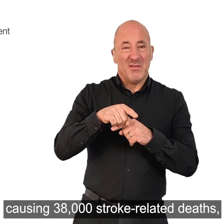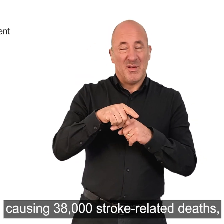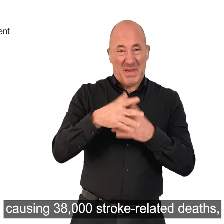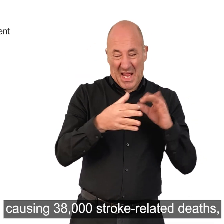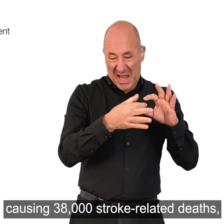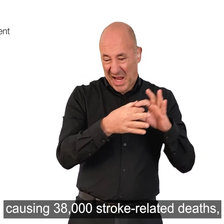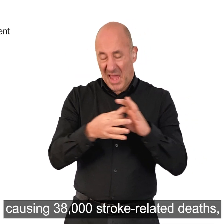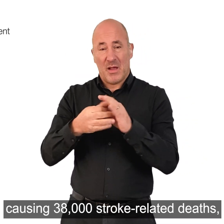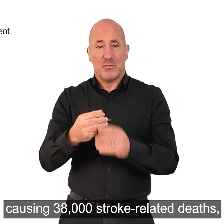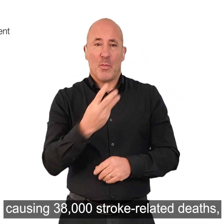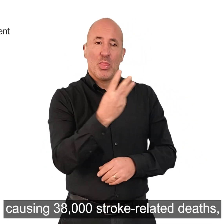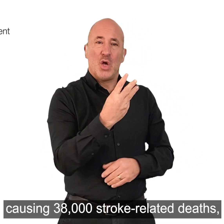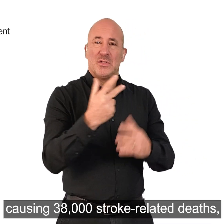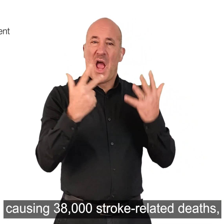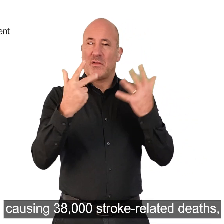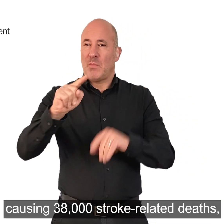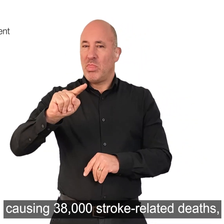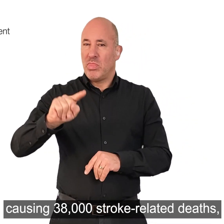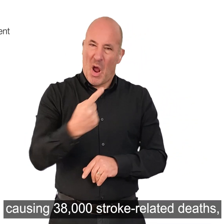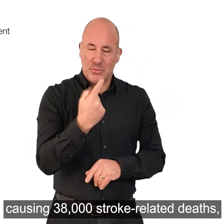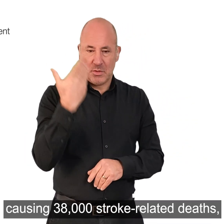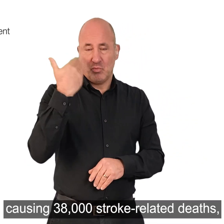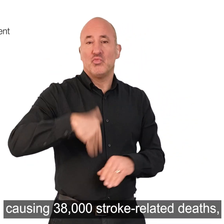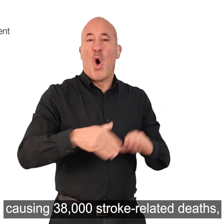causing 38,000 stroke-related deaths.